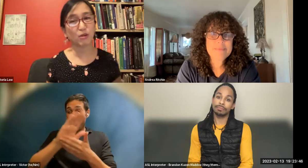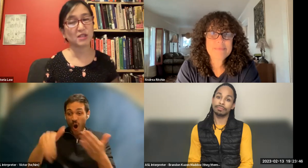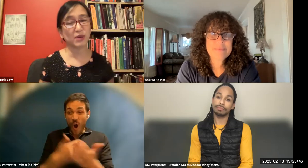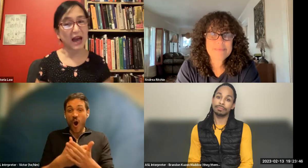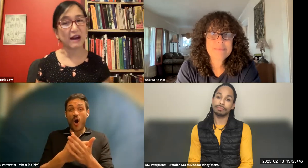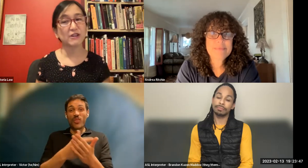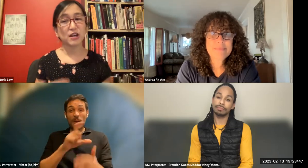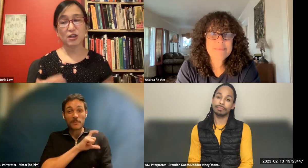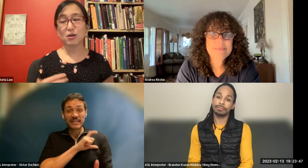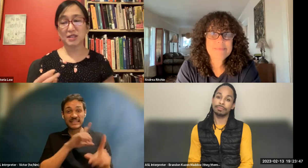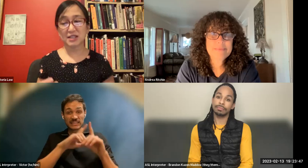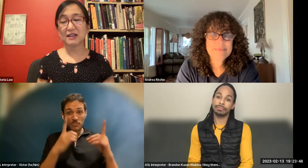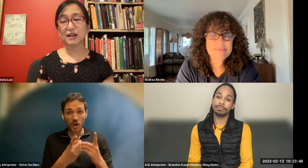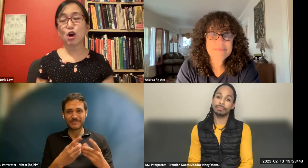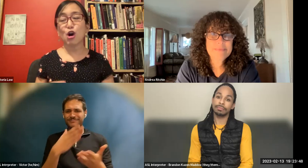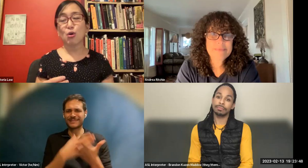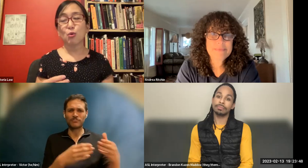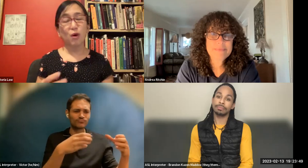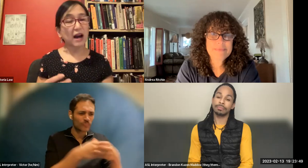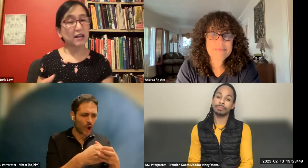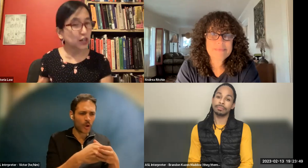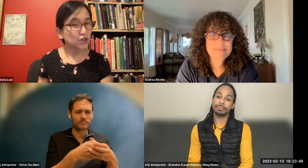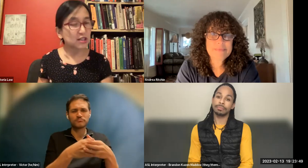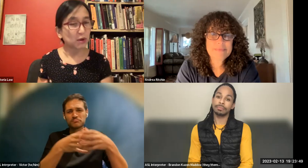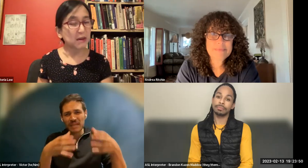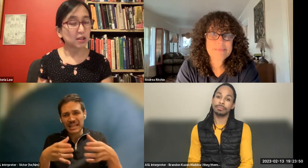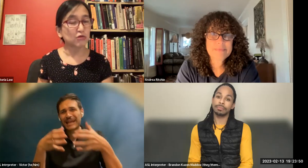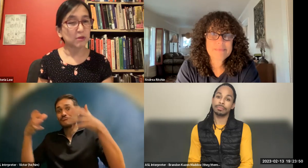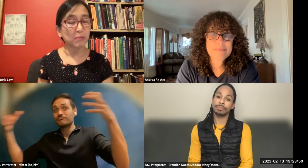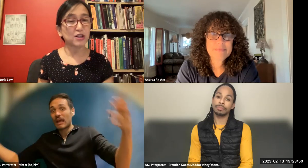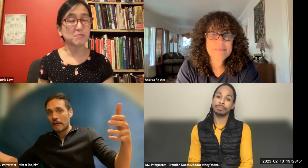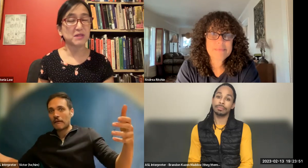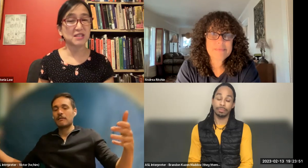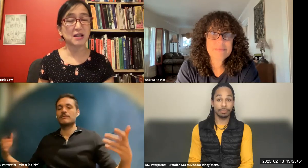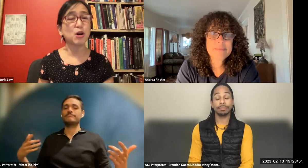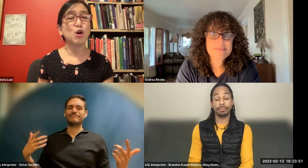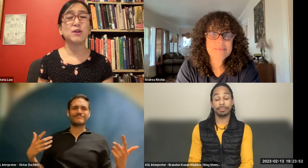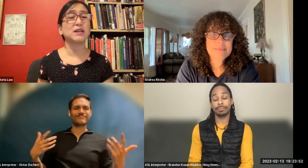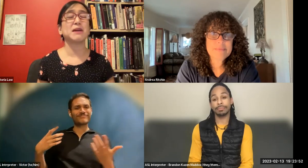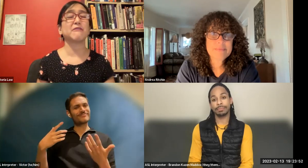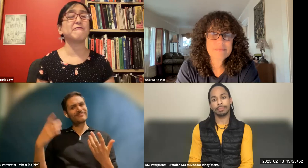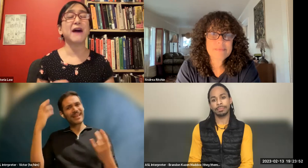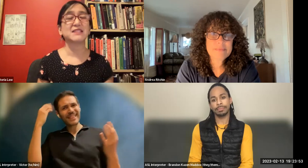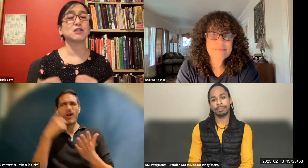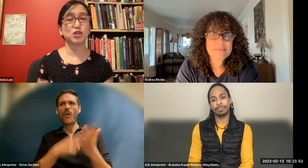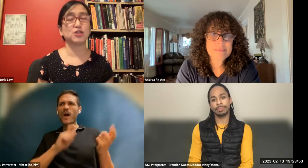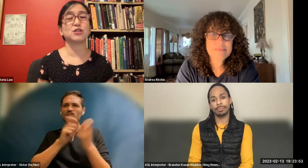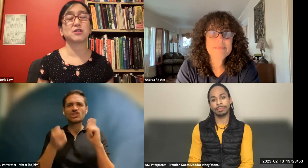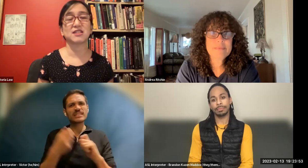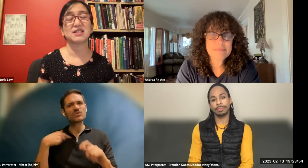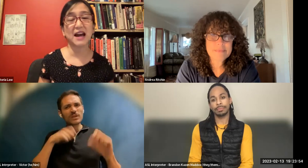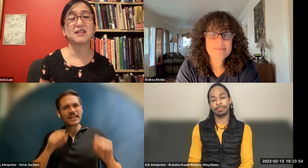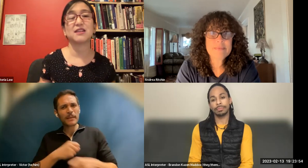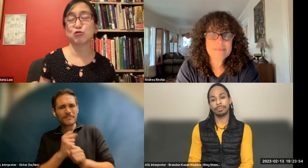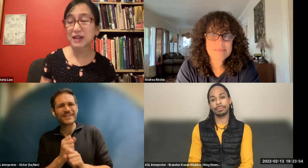police departments we have, to say like, what kind of changes can we make to the criminal punishment system? We can make vast changes